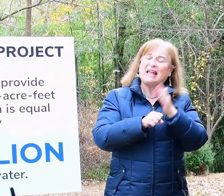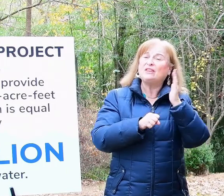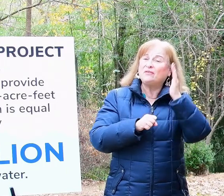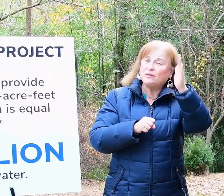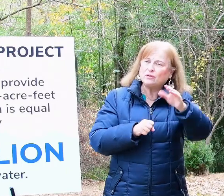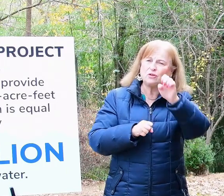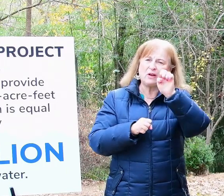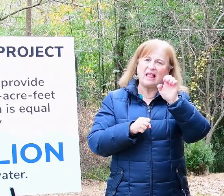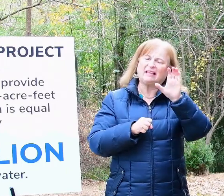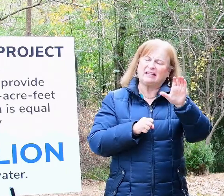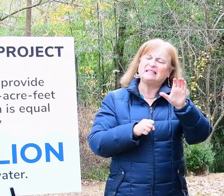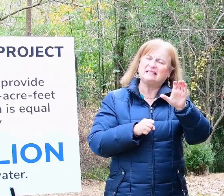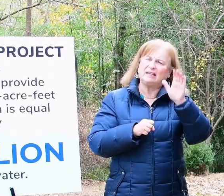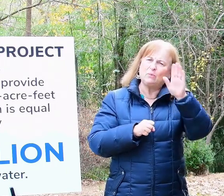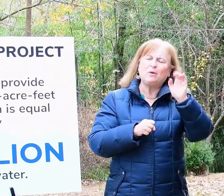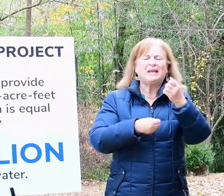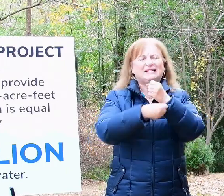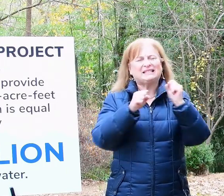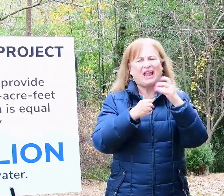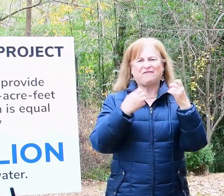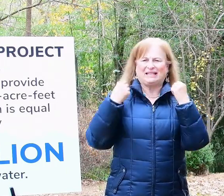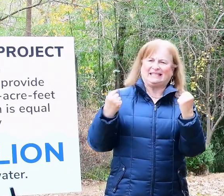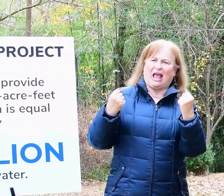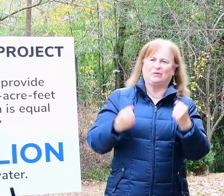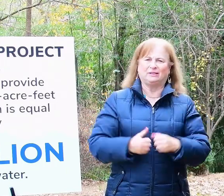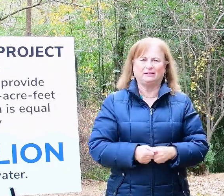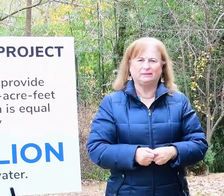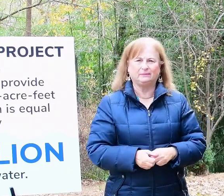the future Ellicott City is safe and sound.